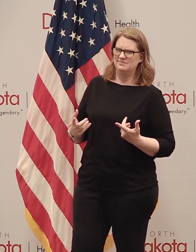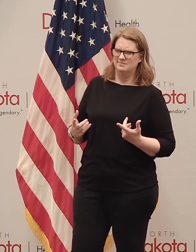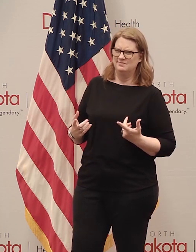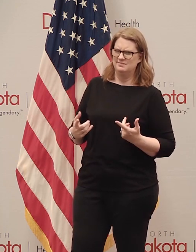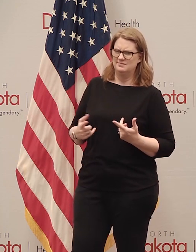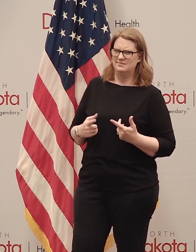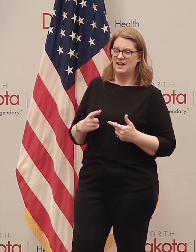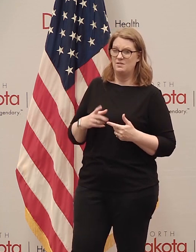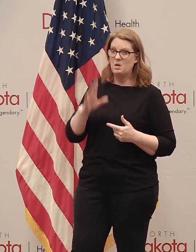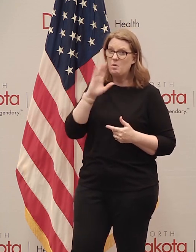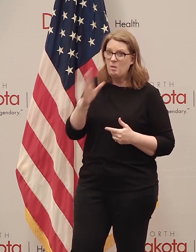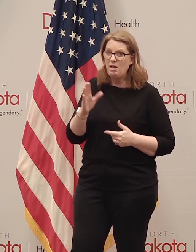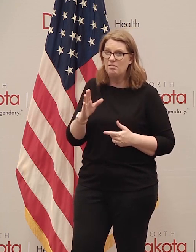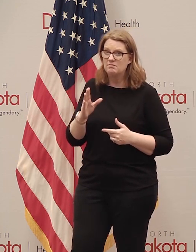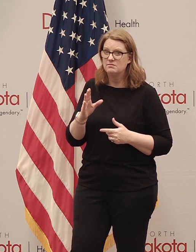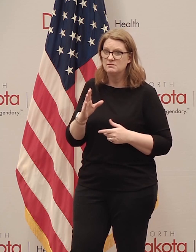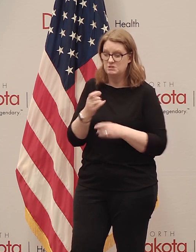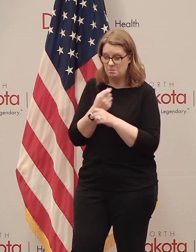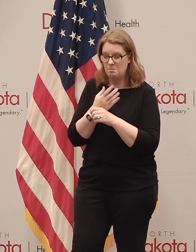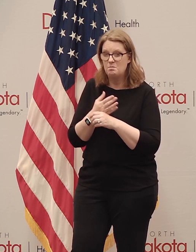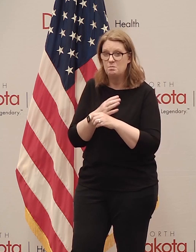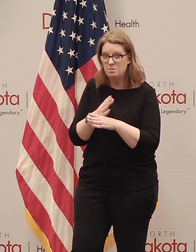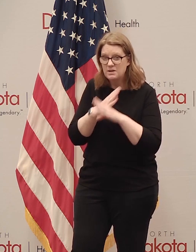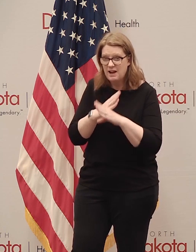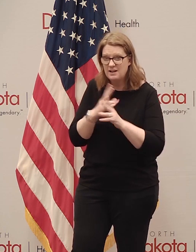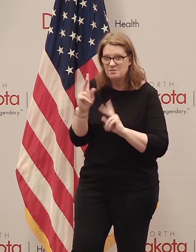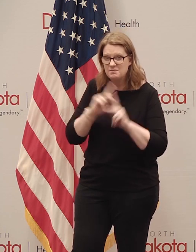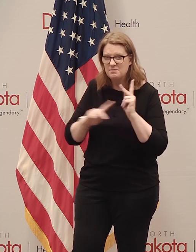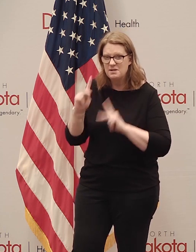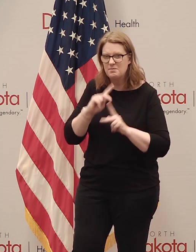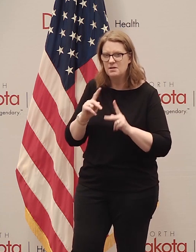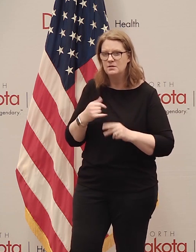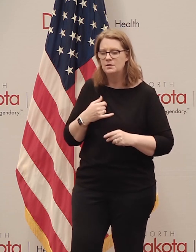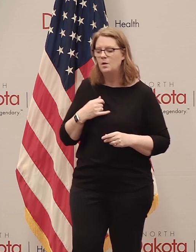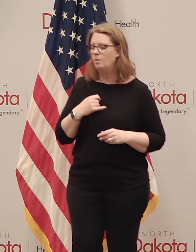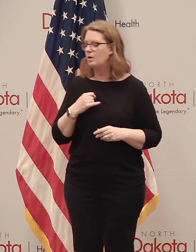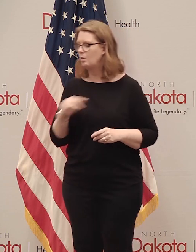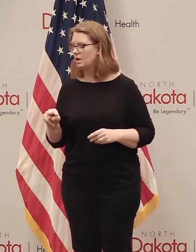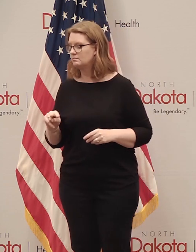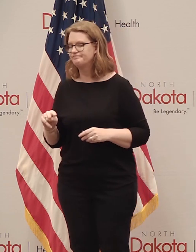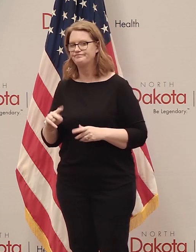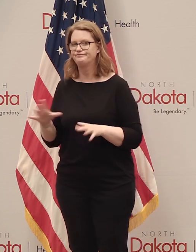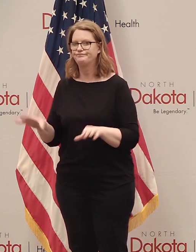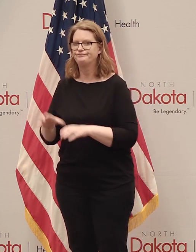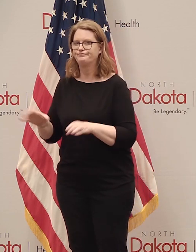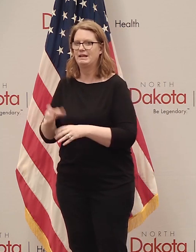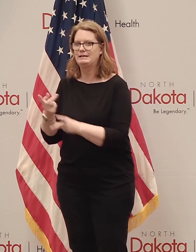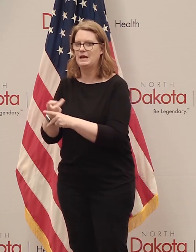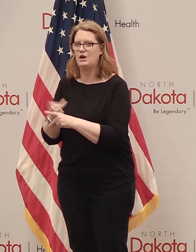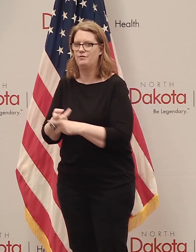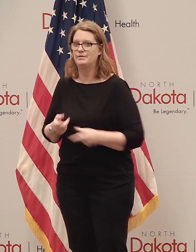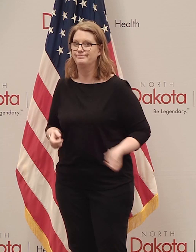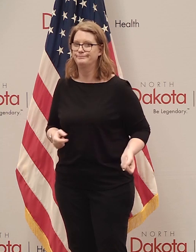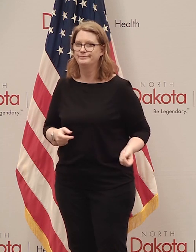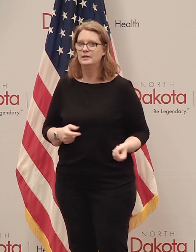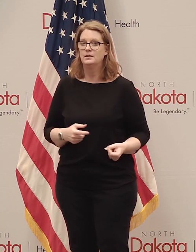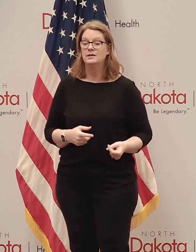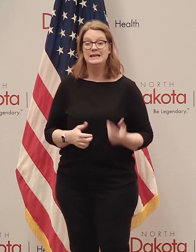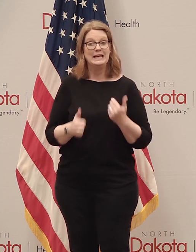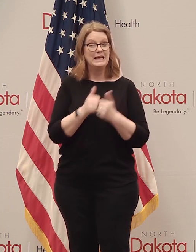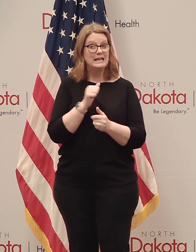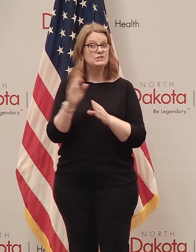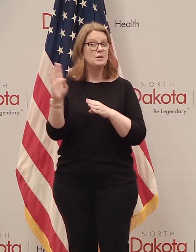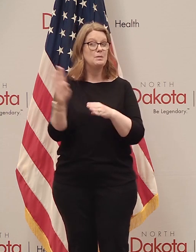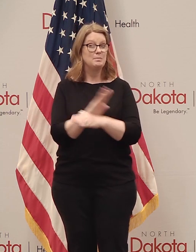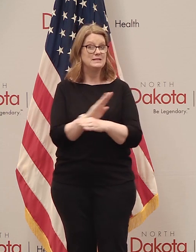to protect public safety, take actions as needed to make sure that we're ensuring public health. So again, this is up to each business